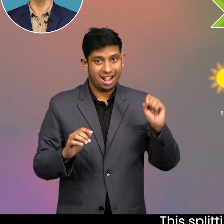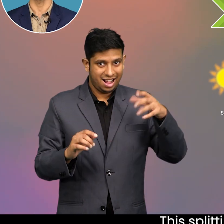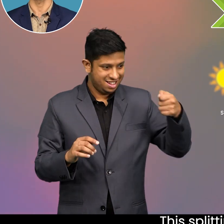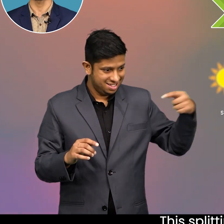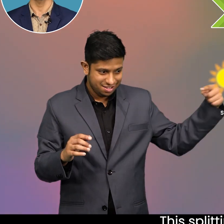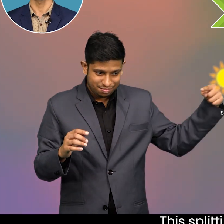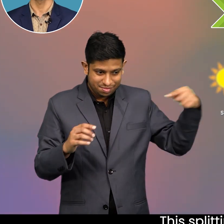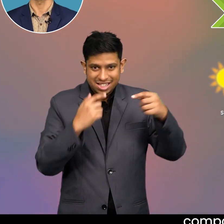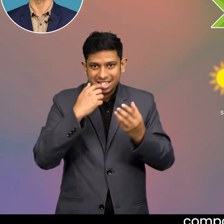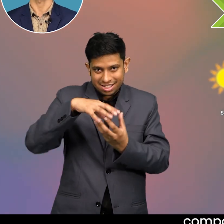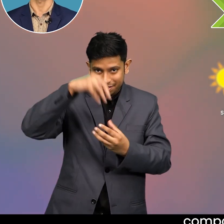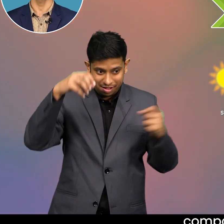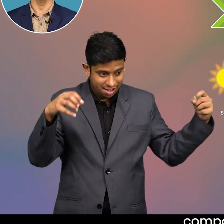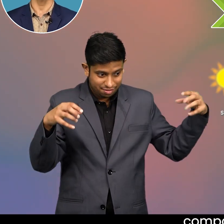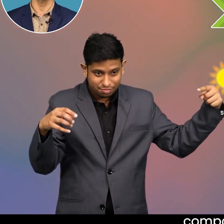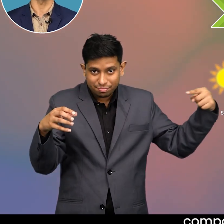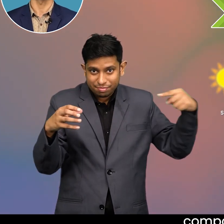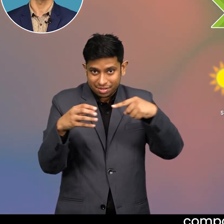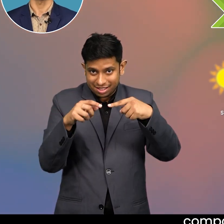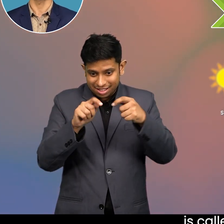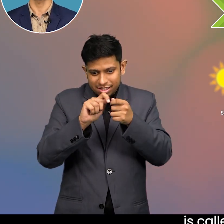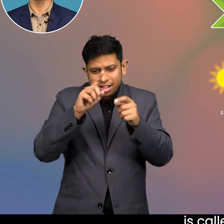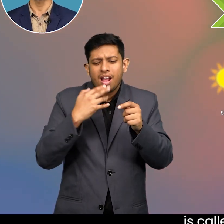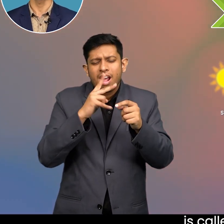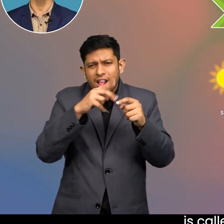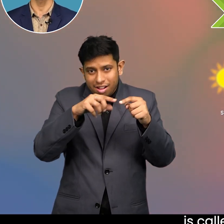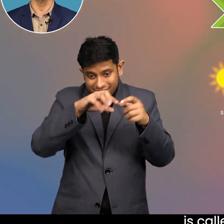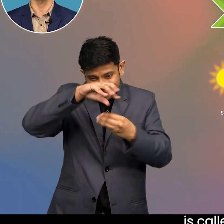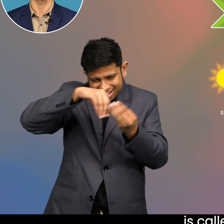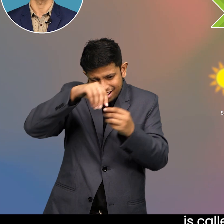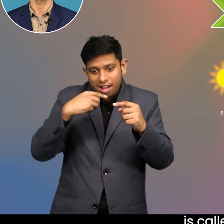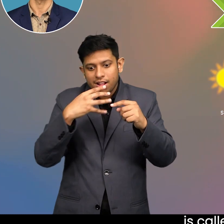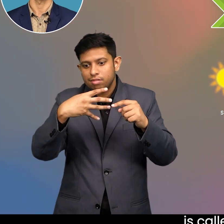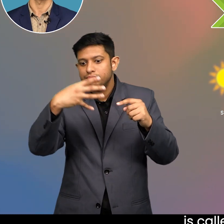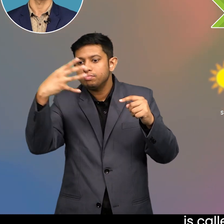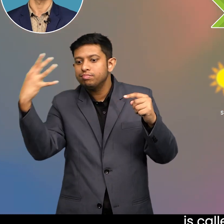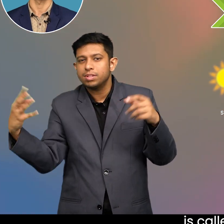This splitting of light into its component colours is called dispersion.